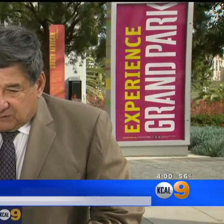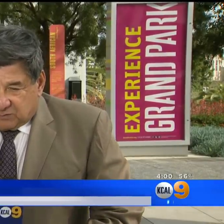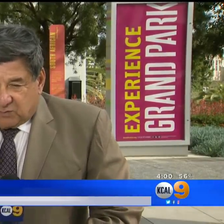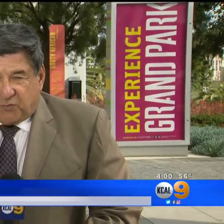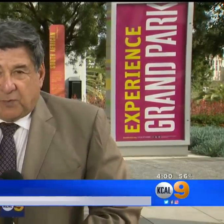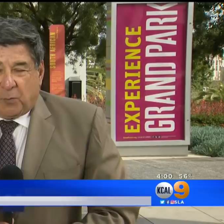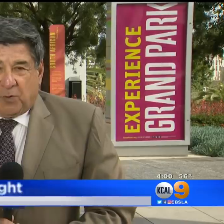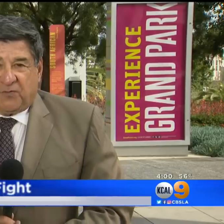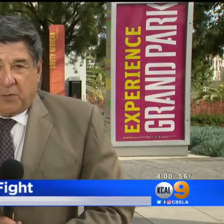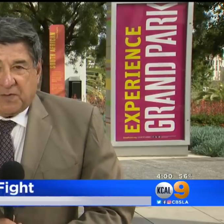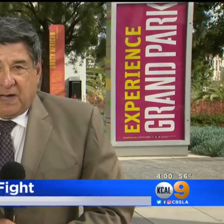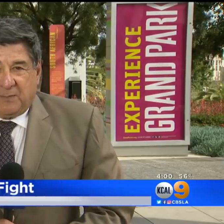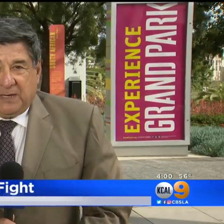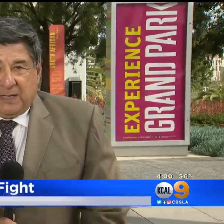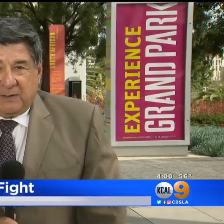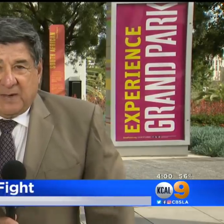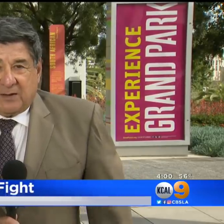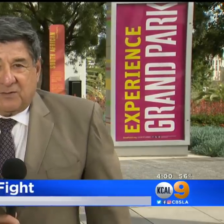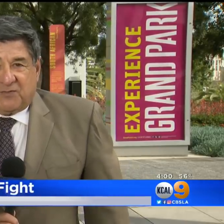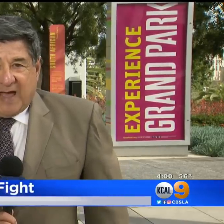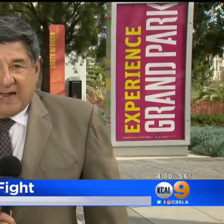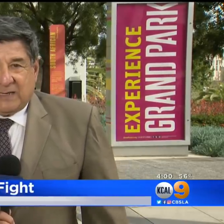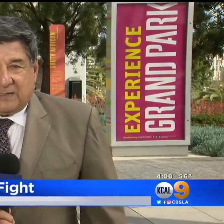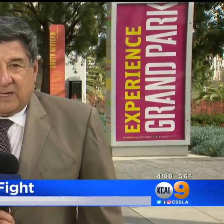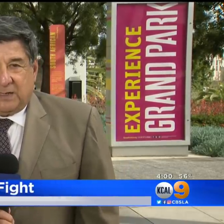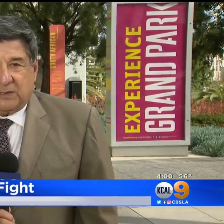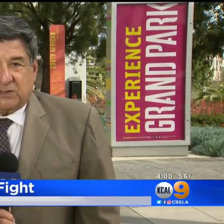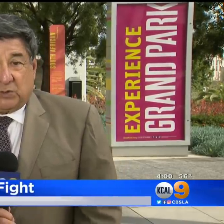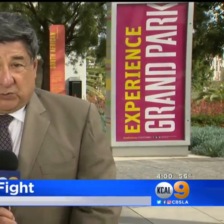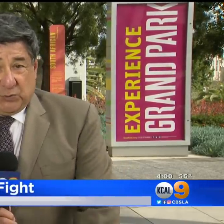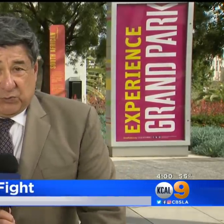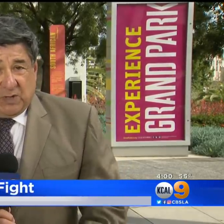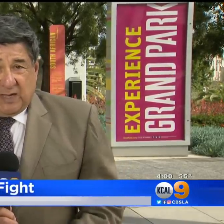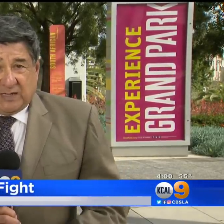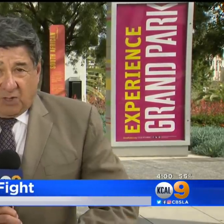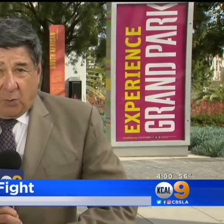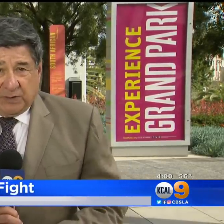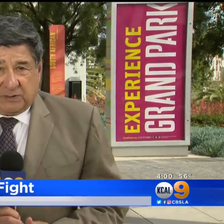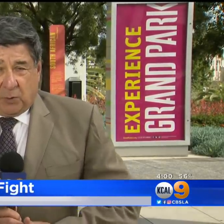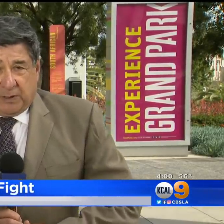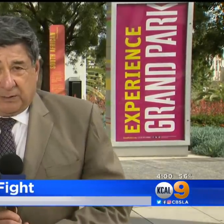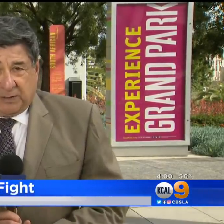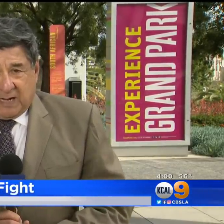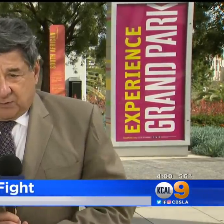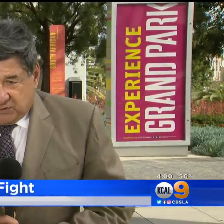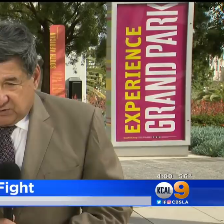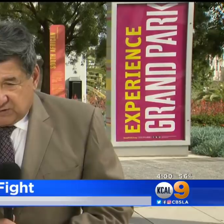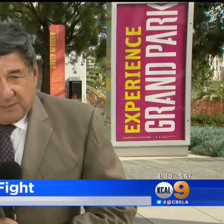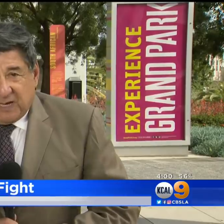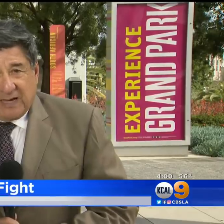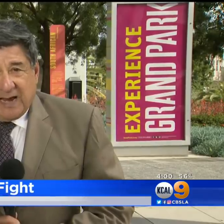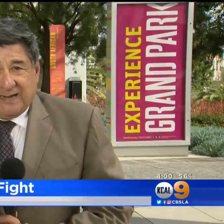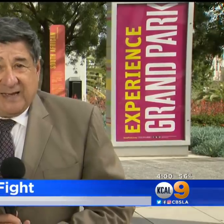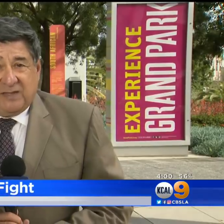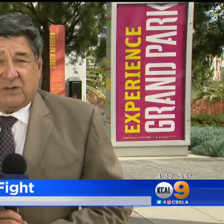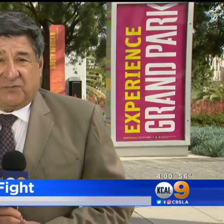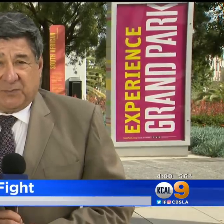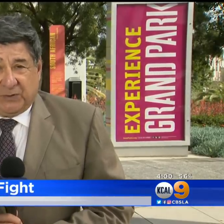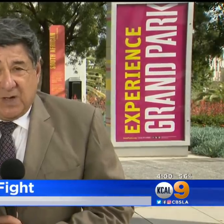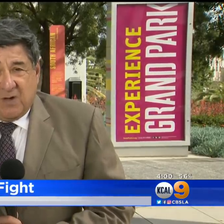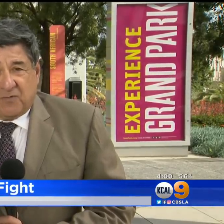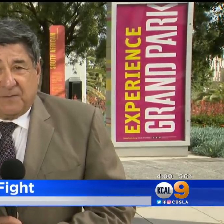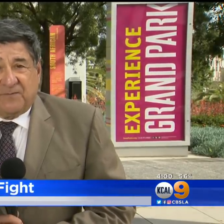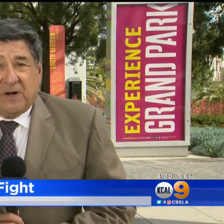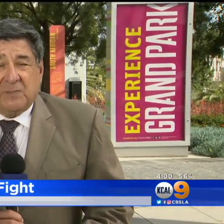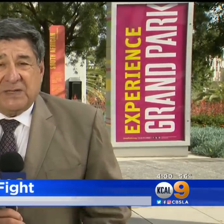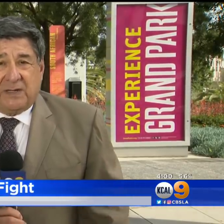Very forthcoming and matter of fact and telling us the truth, as always, according to the doctor. She says, I'm not hiding anything from